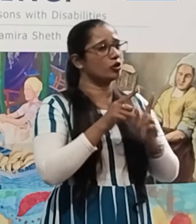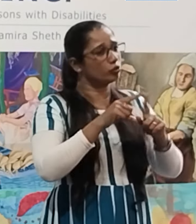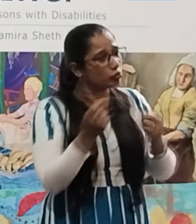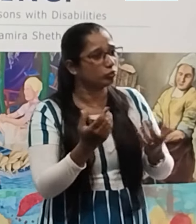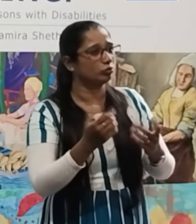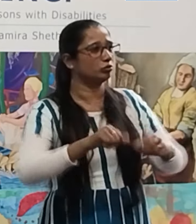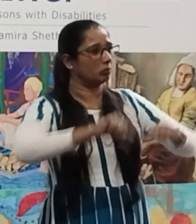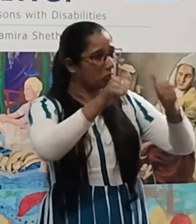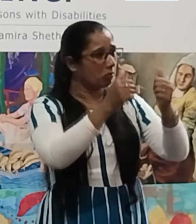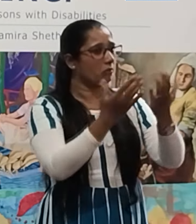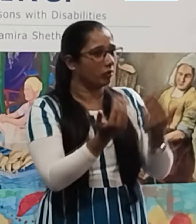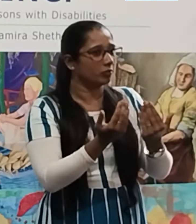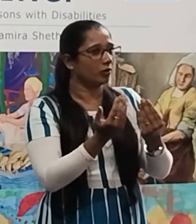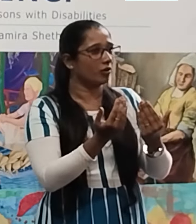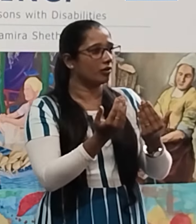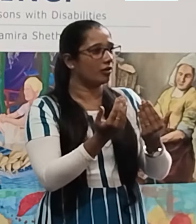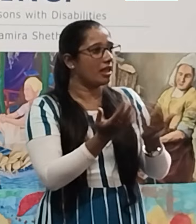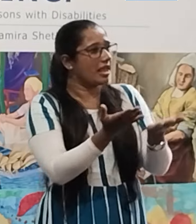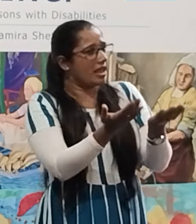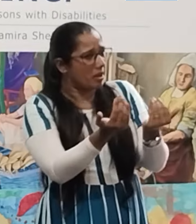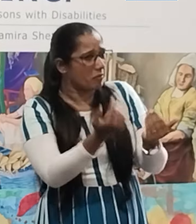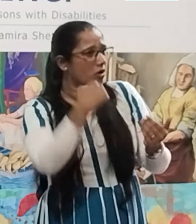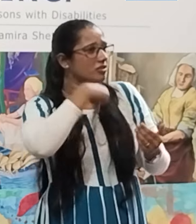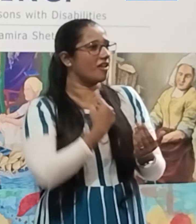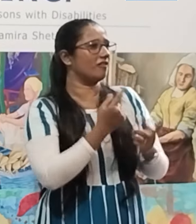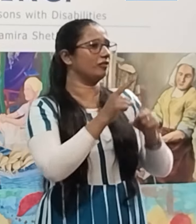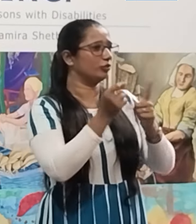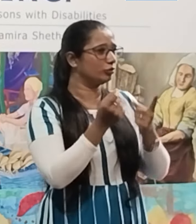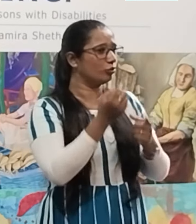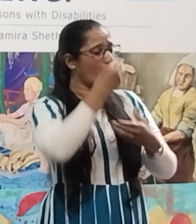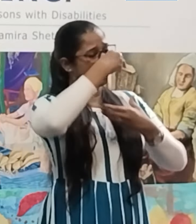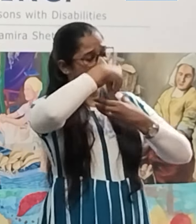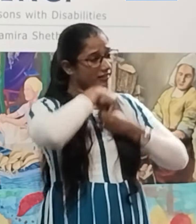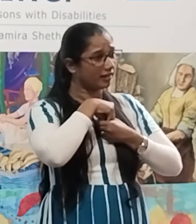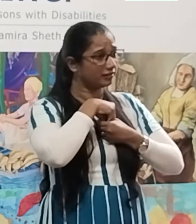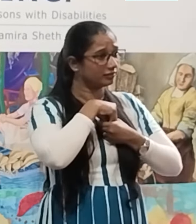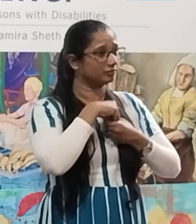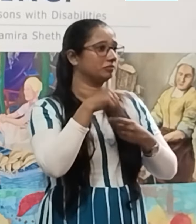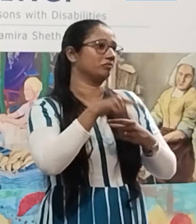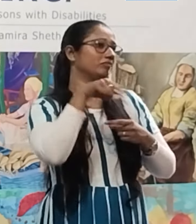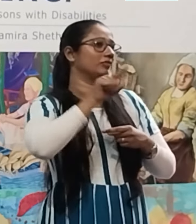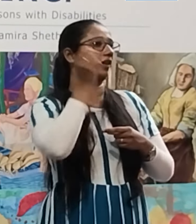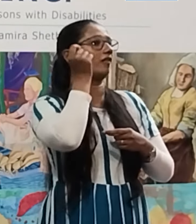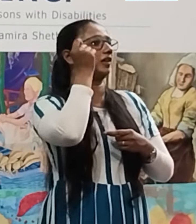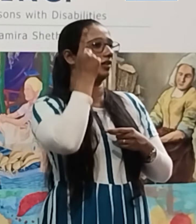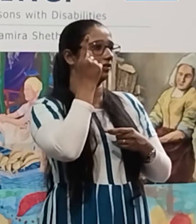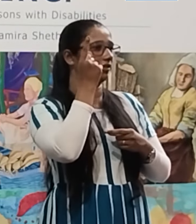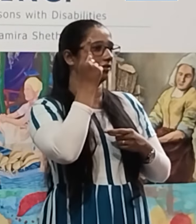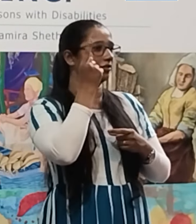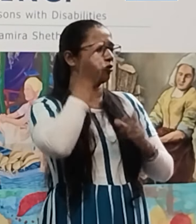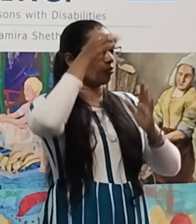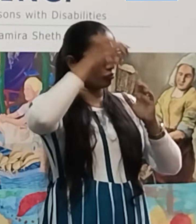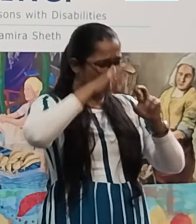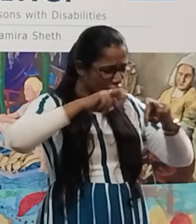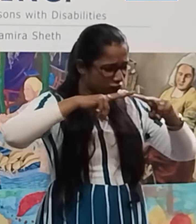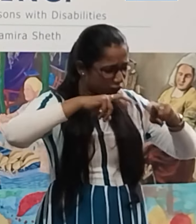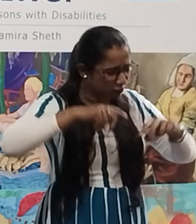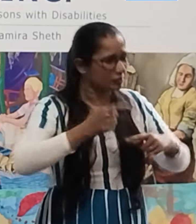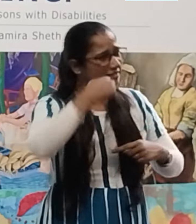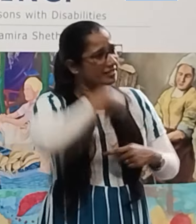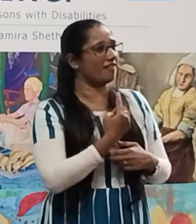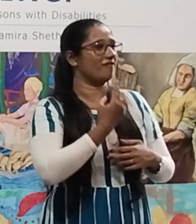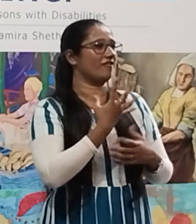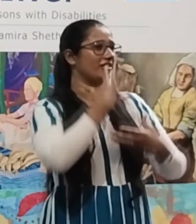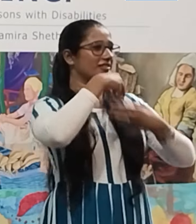capacities and the ability, you know, what they have within themselves. We need to explore every talent,